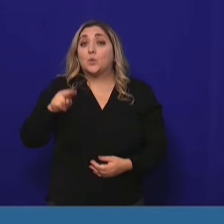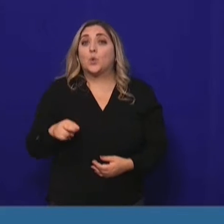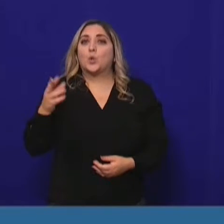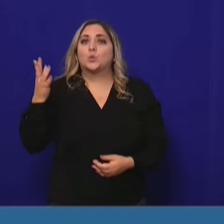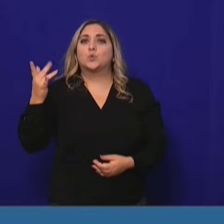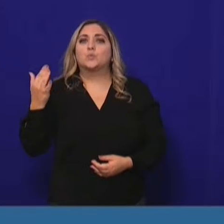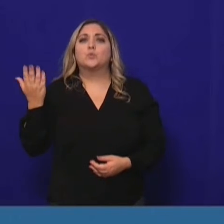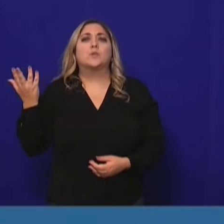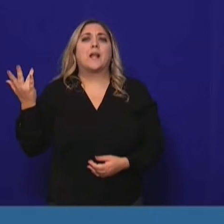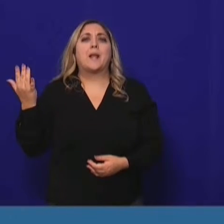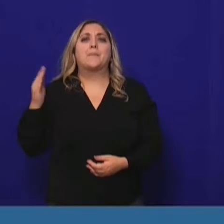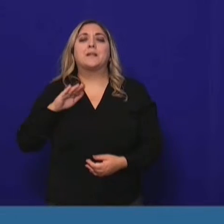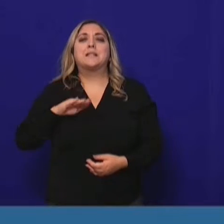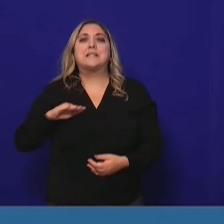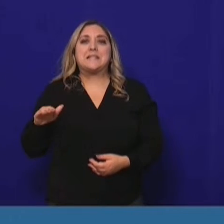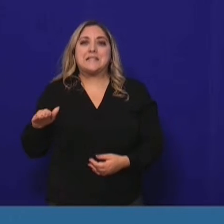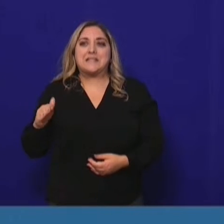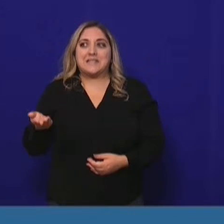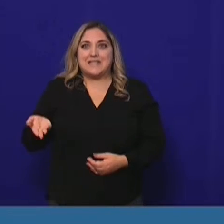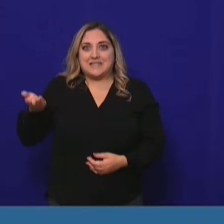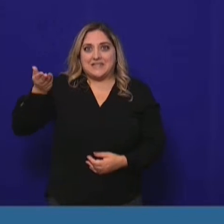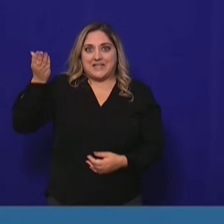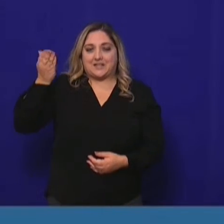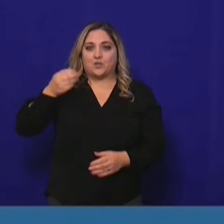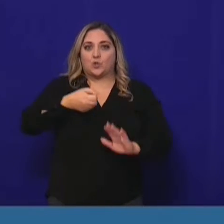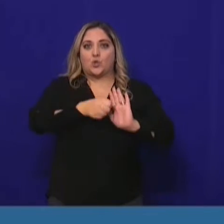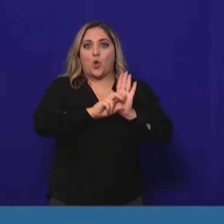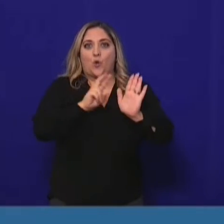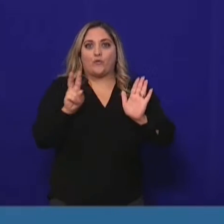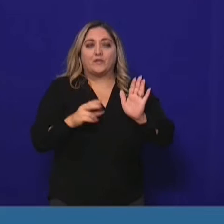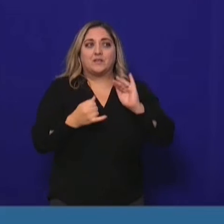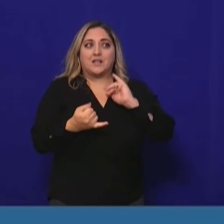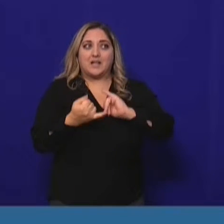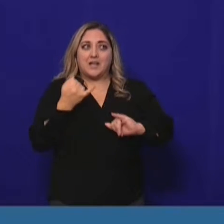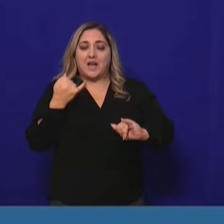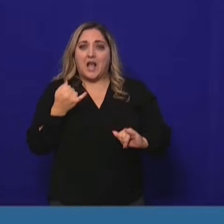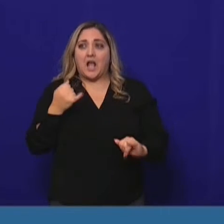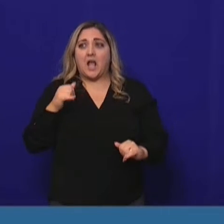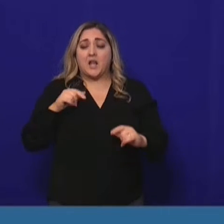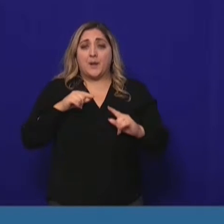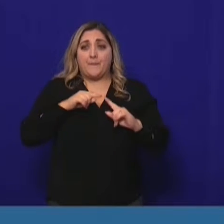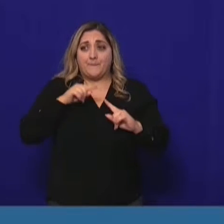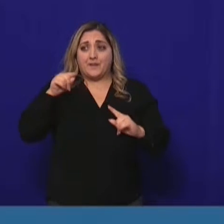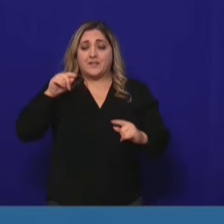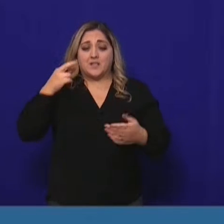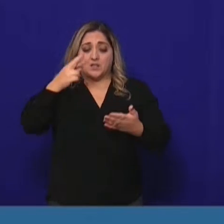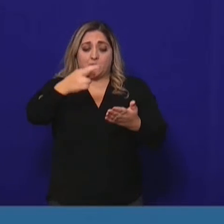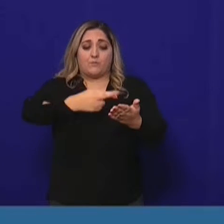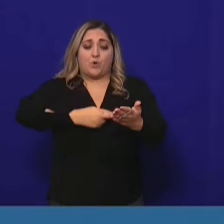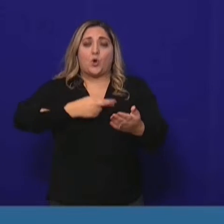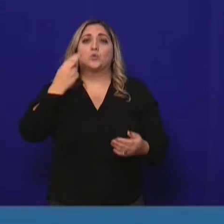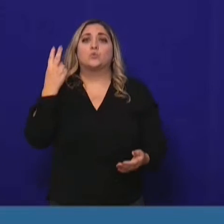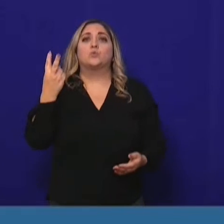tħares il-numru ta' każijiet li qed ikollna, aħna bħalissa l-aħħar reported mill-ECDC għandna 287